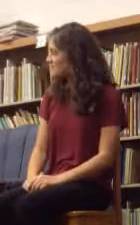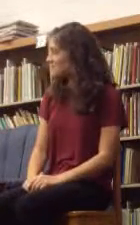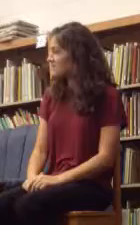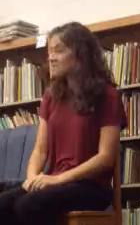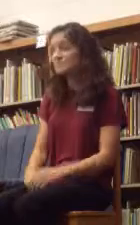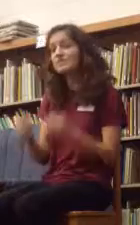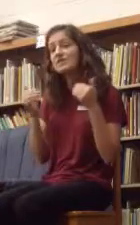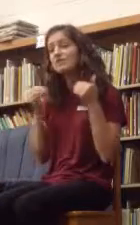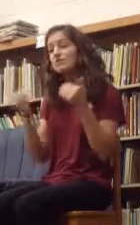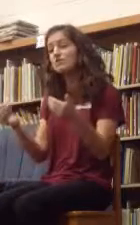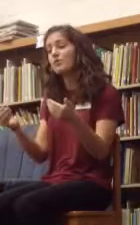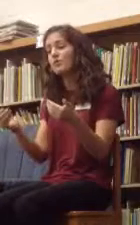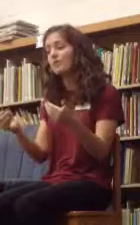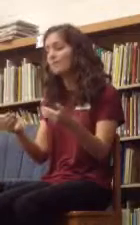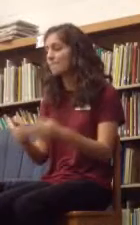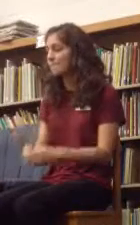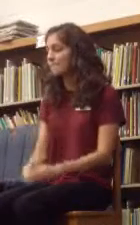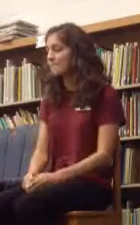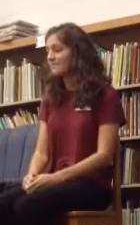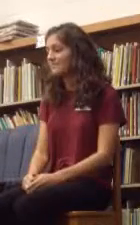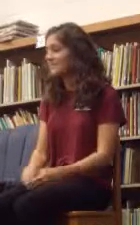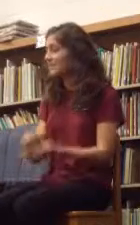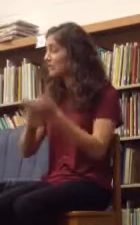So, it made itself